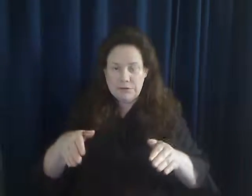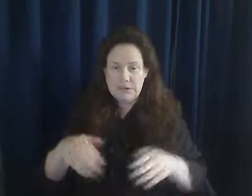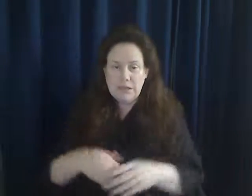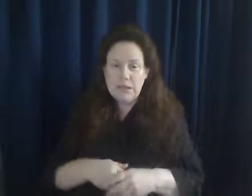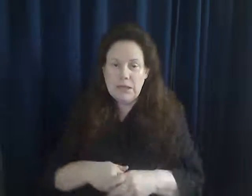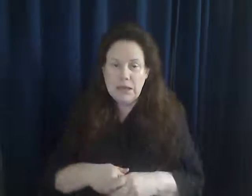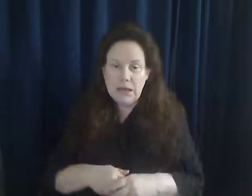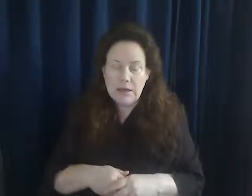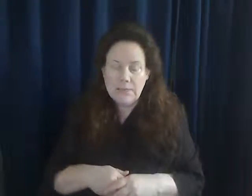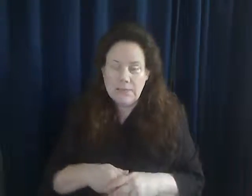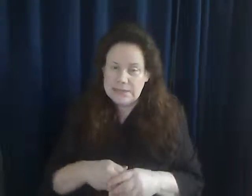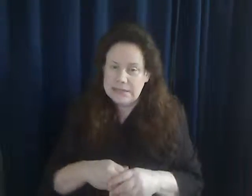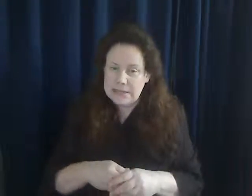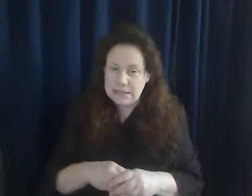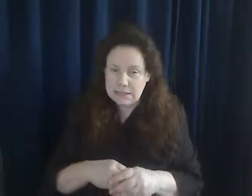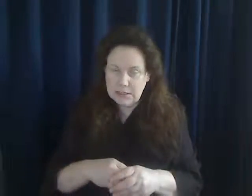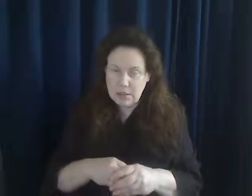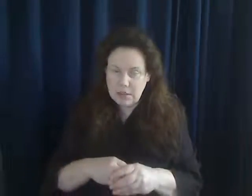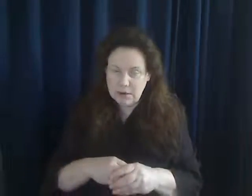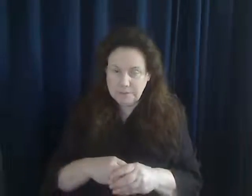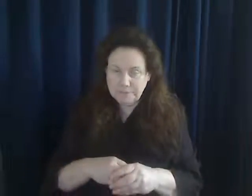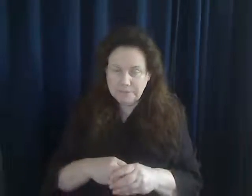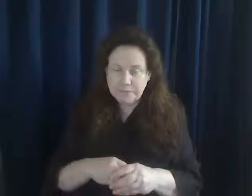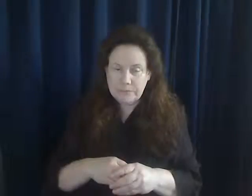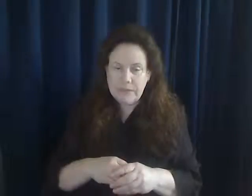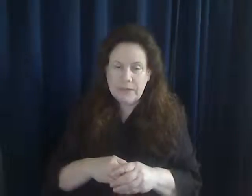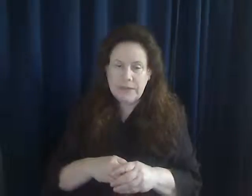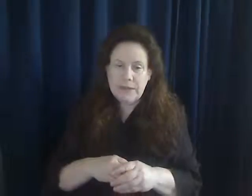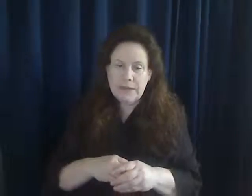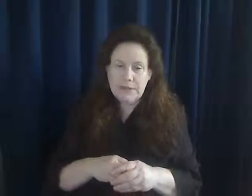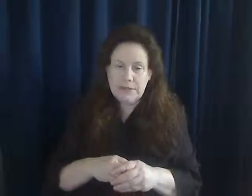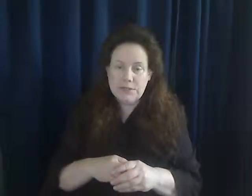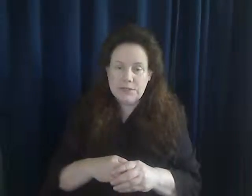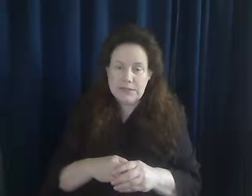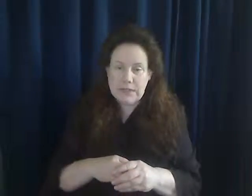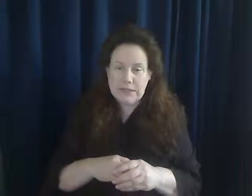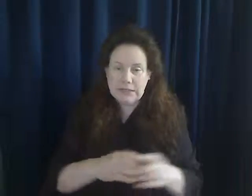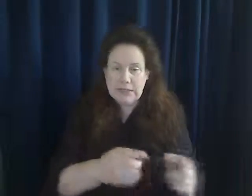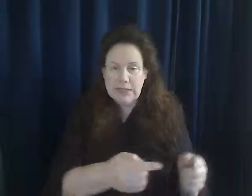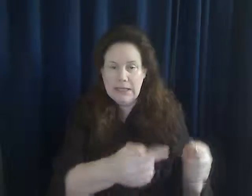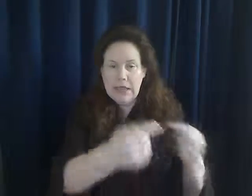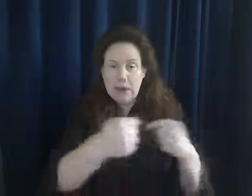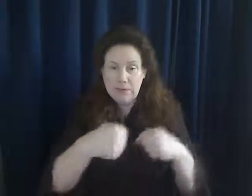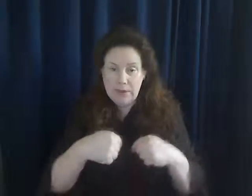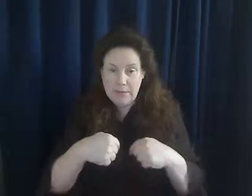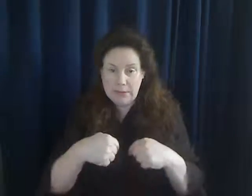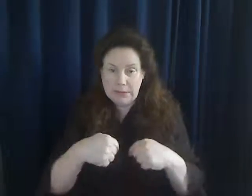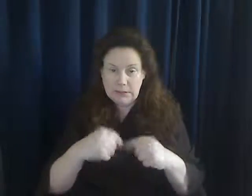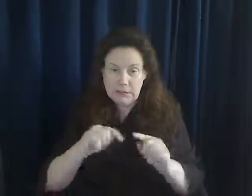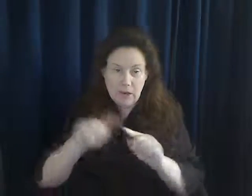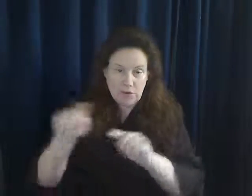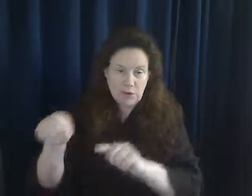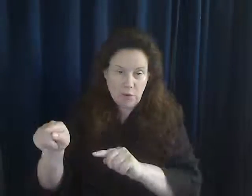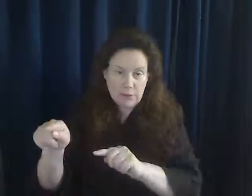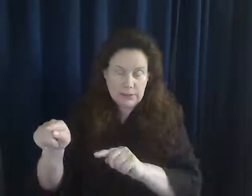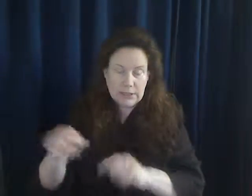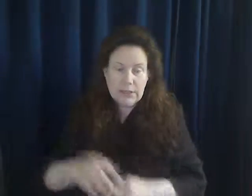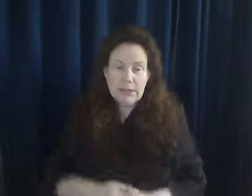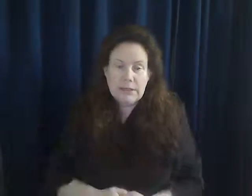house? Because it takes a little longer, and in conversational signing, are you coming, are you going,